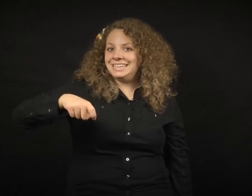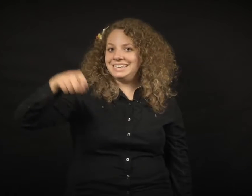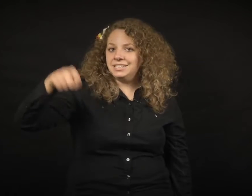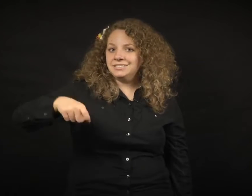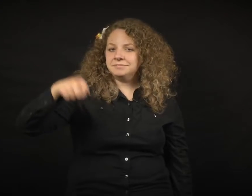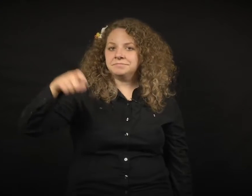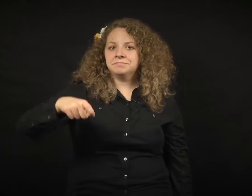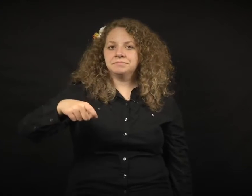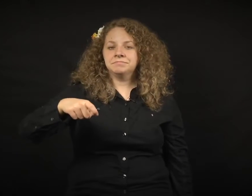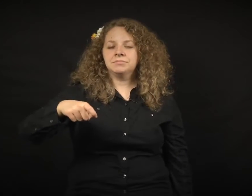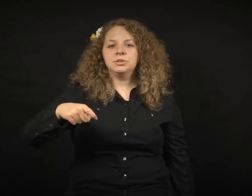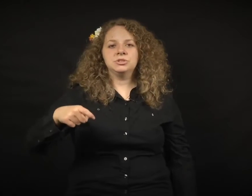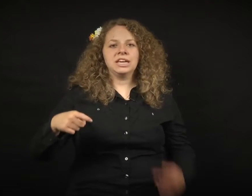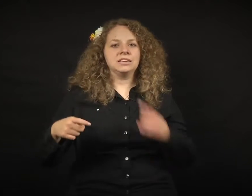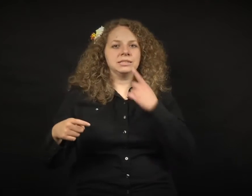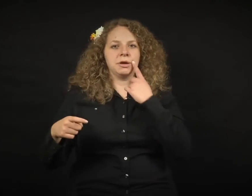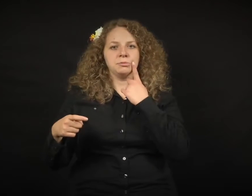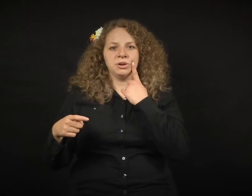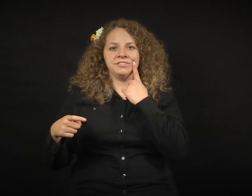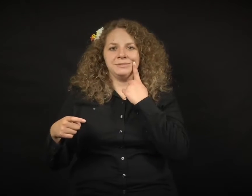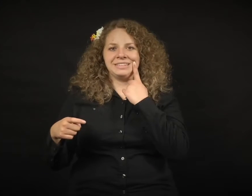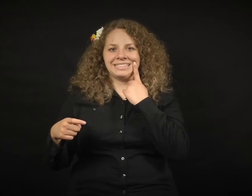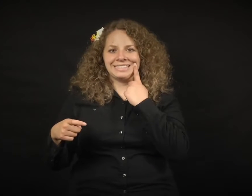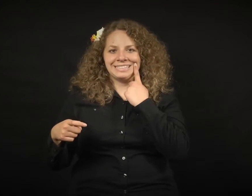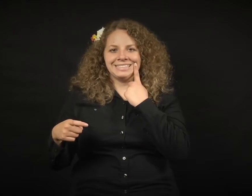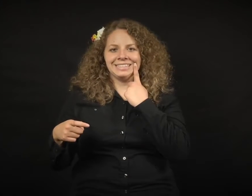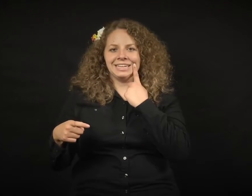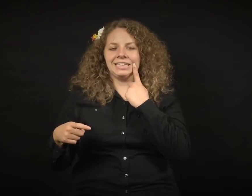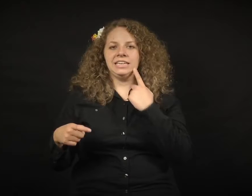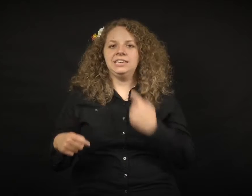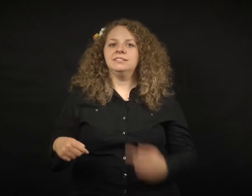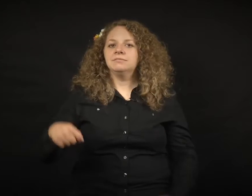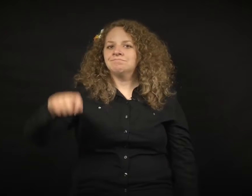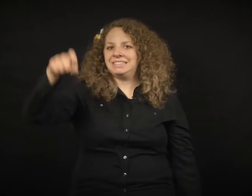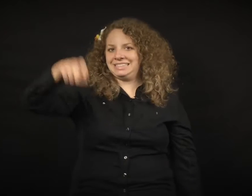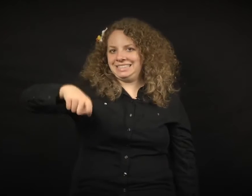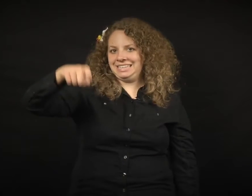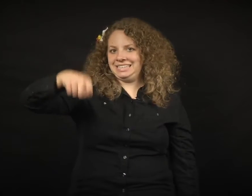need, usually has the mouth morpheme, like an E. Need,